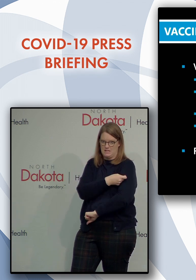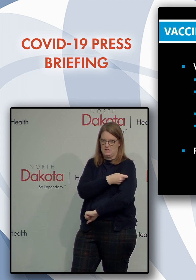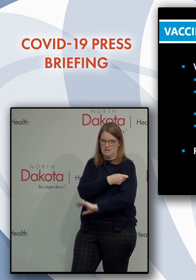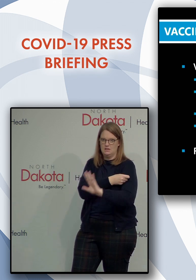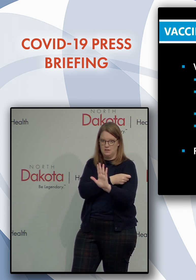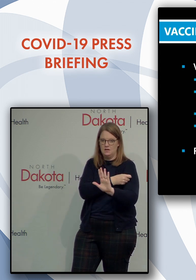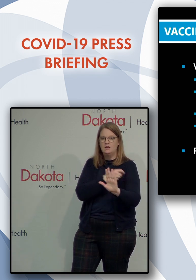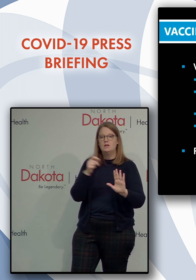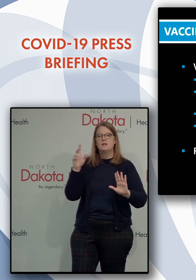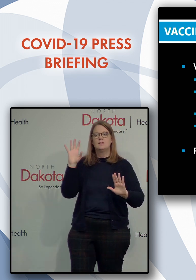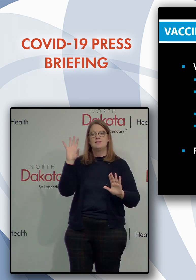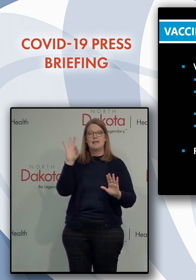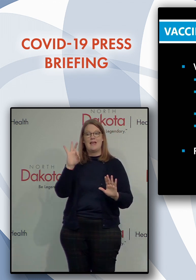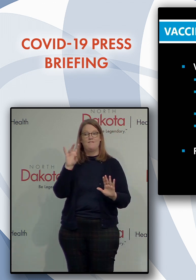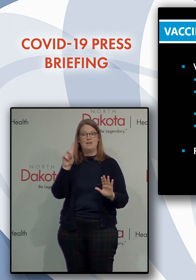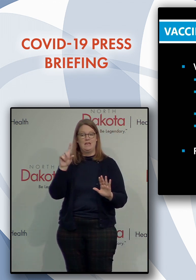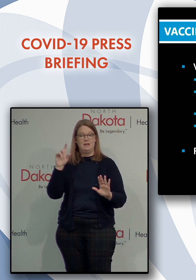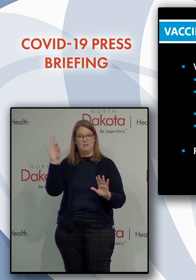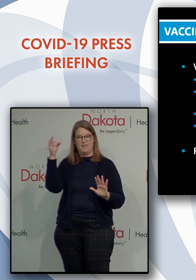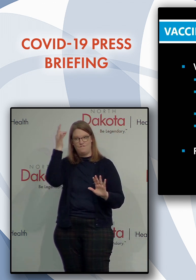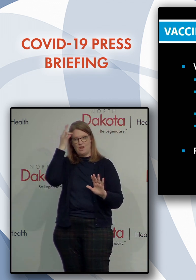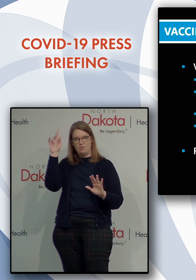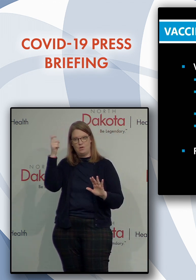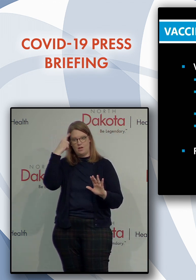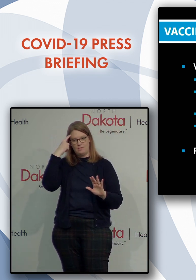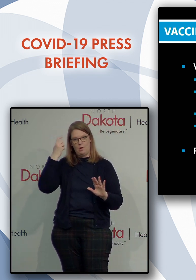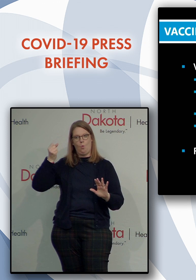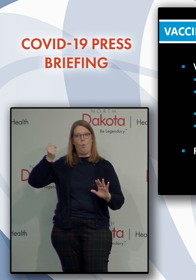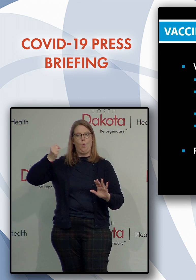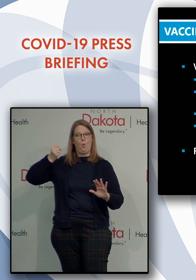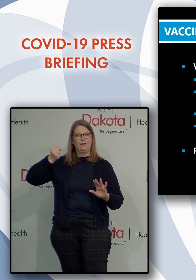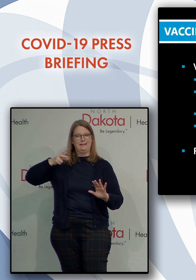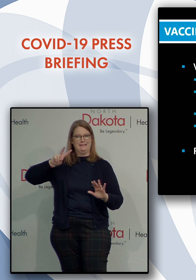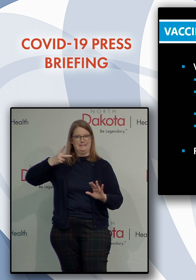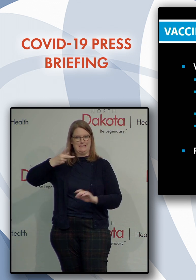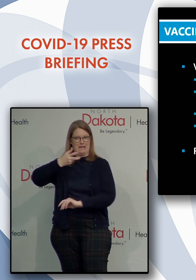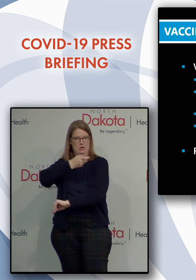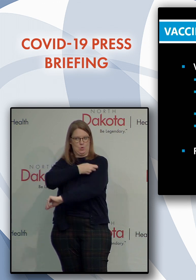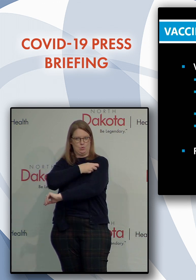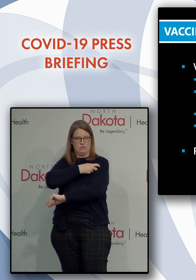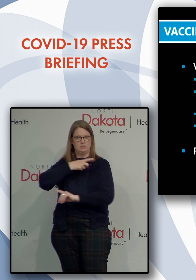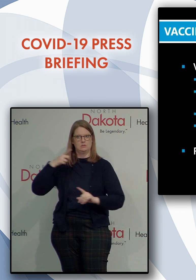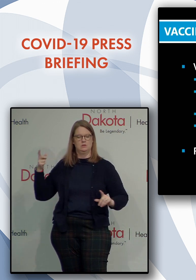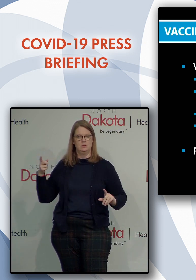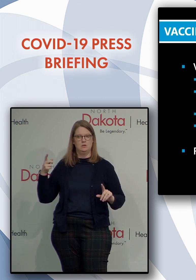The federal government is holding back the second doses for those individuals. So in 3 weeks, there will